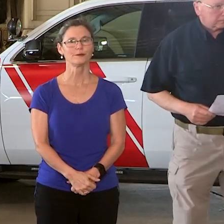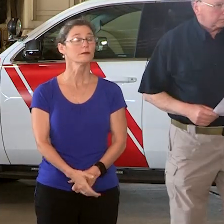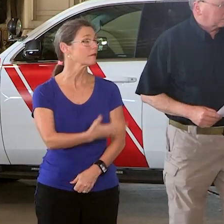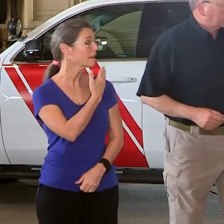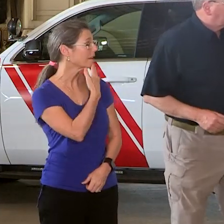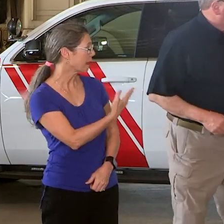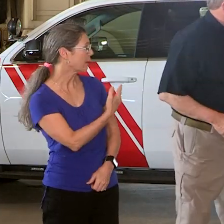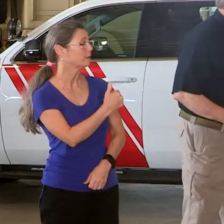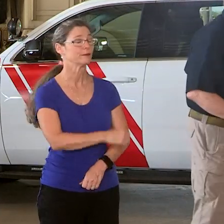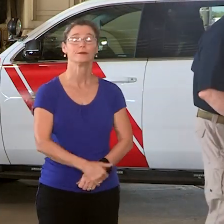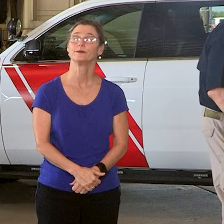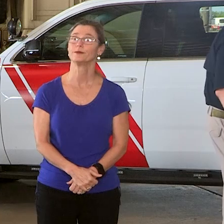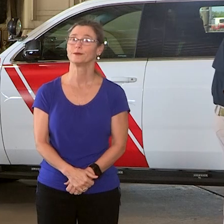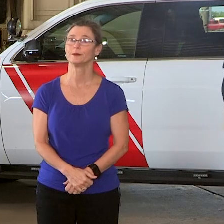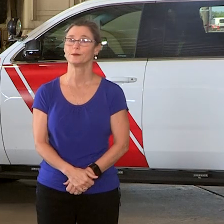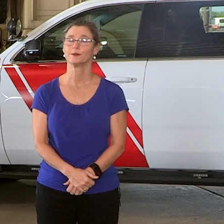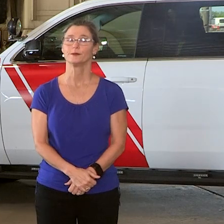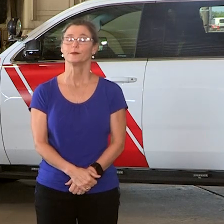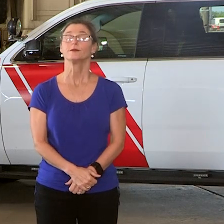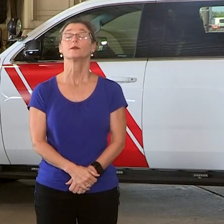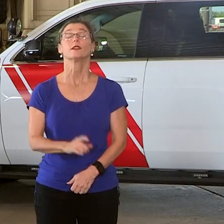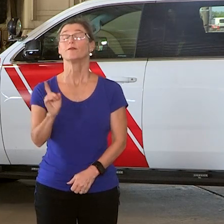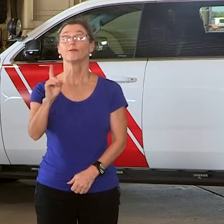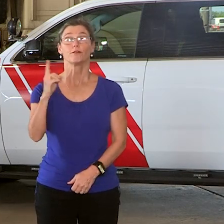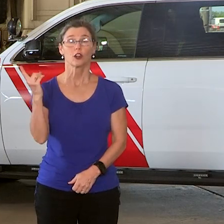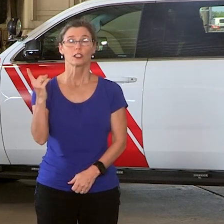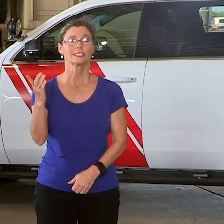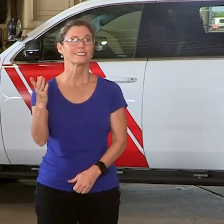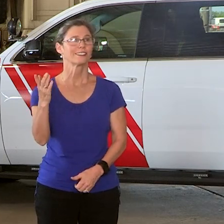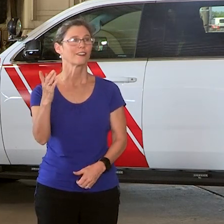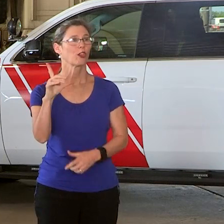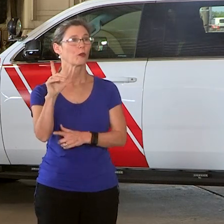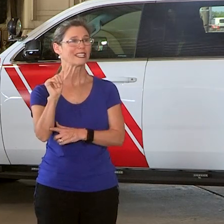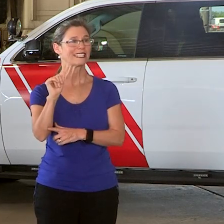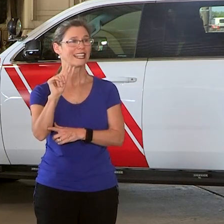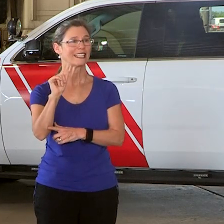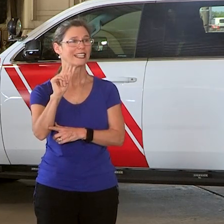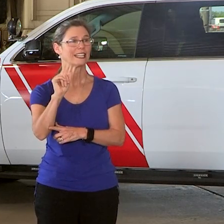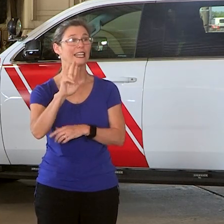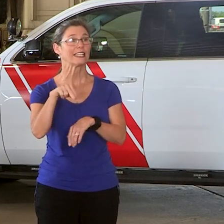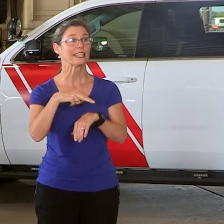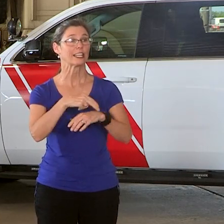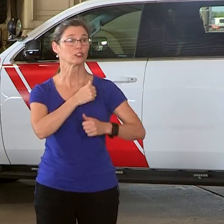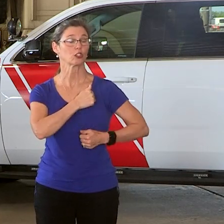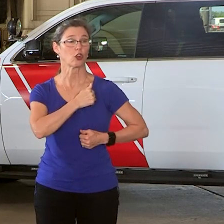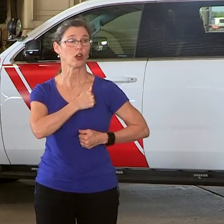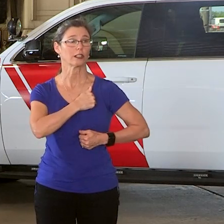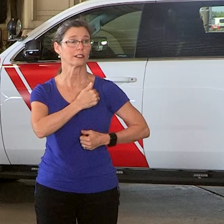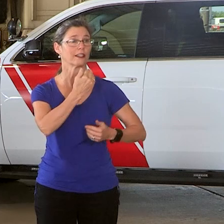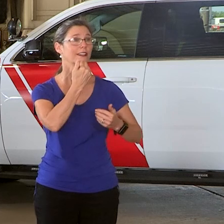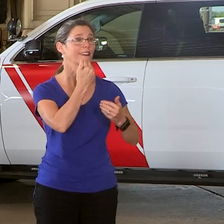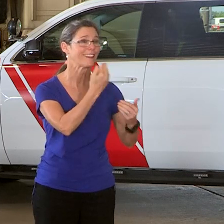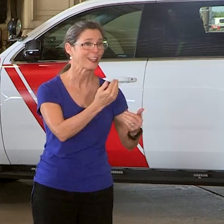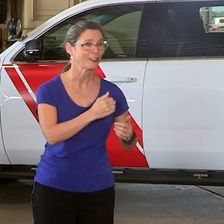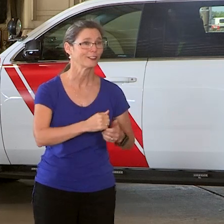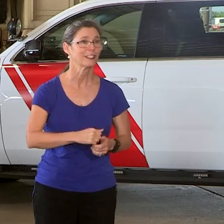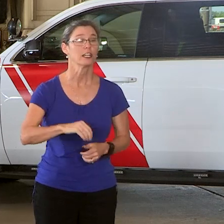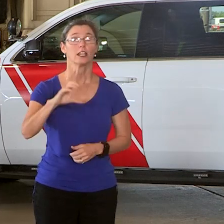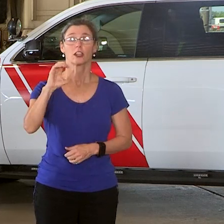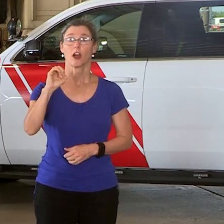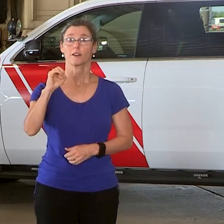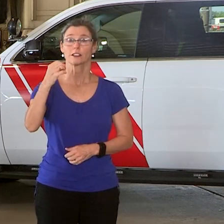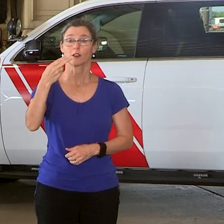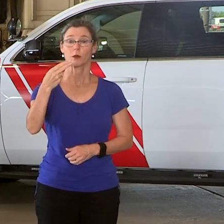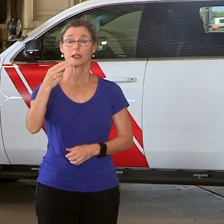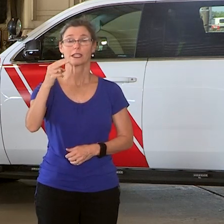Thank you, Mr. Grimion. First off, I would like to thank the Louisiana National Guard, the Office of Homeland Security and Emergency